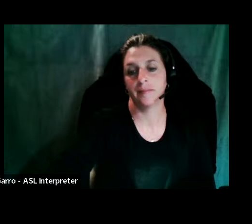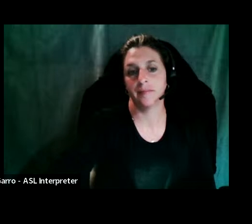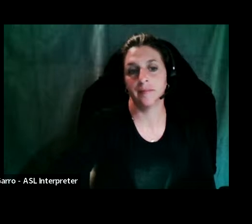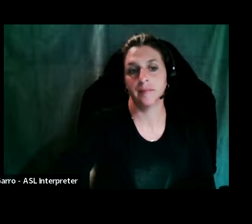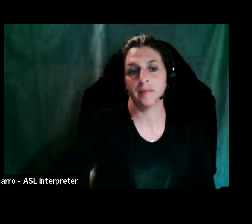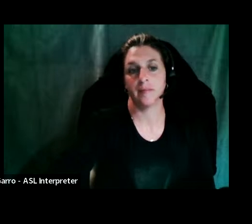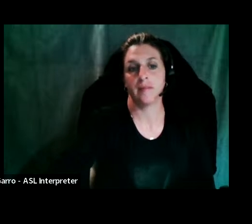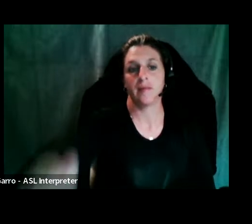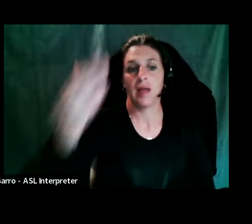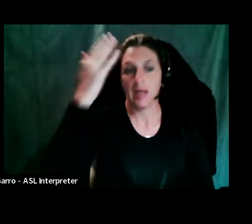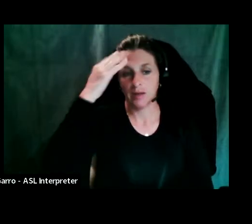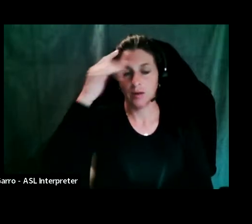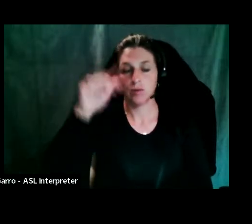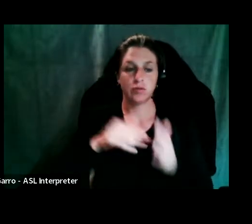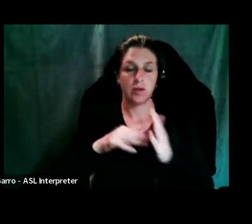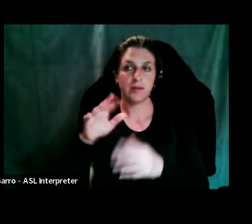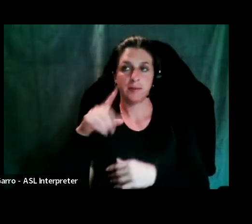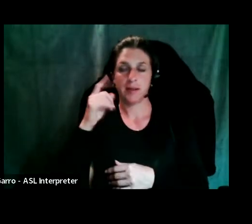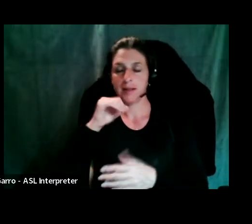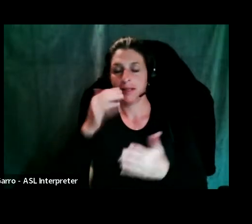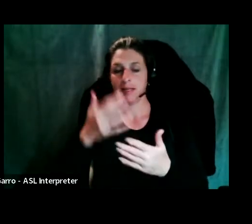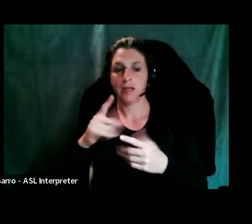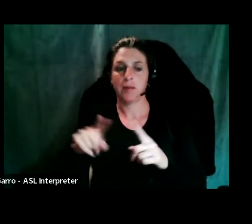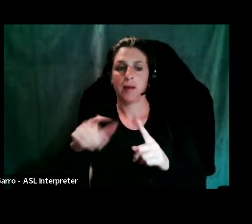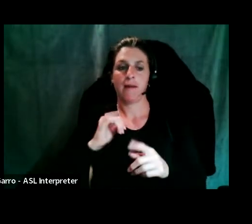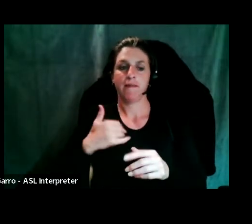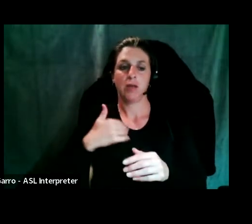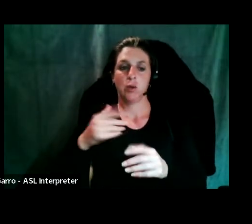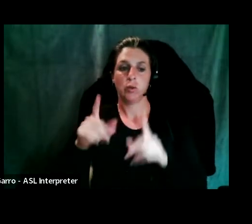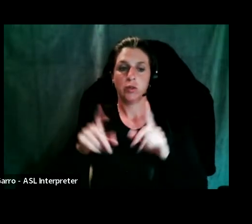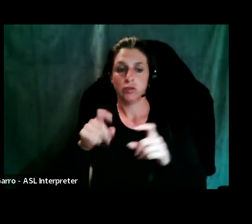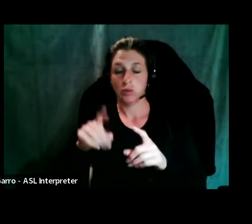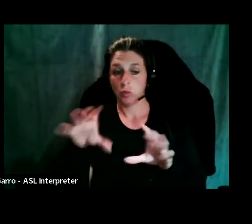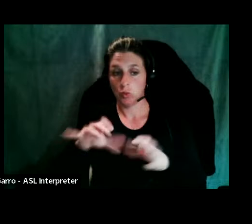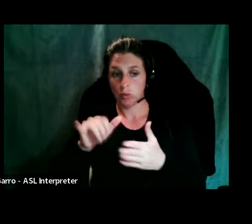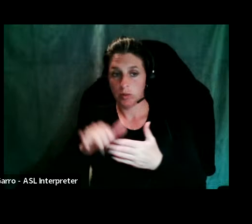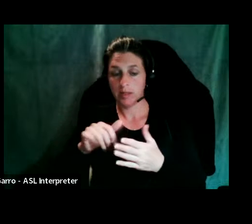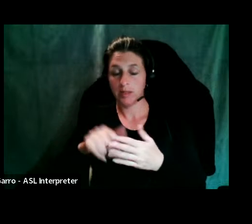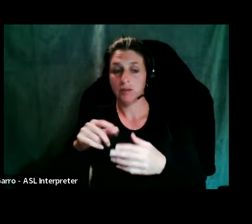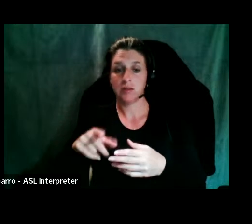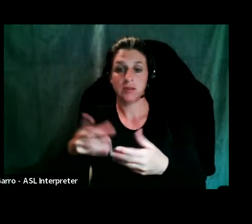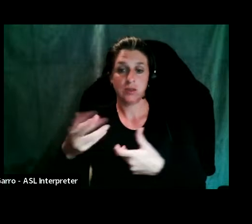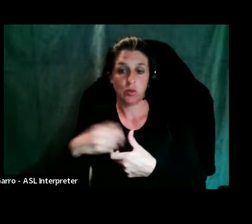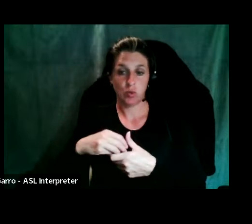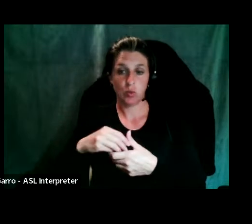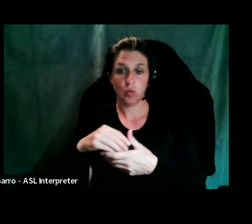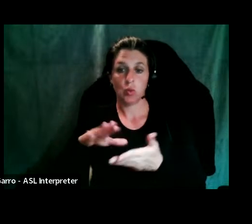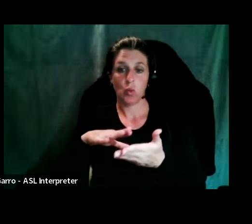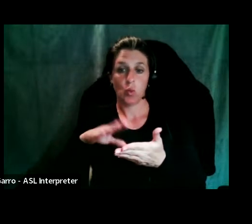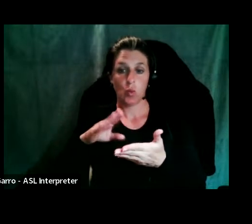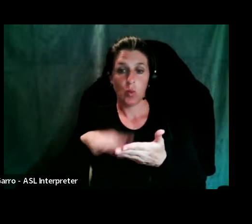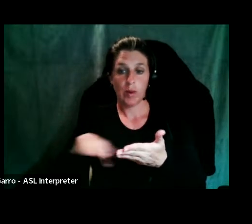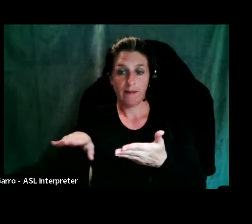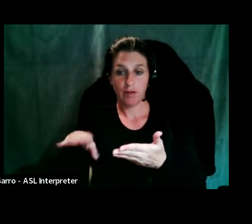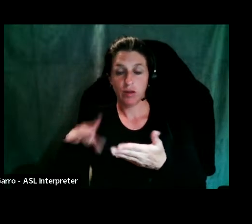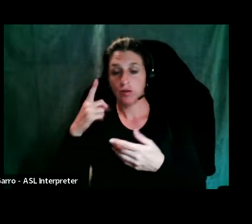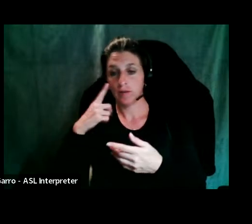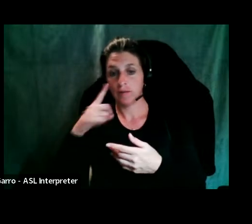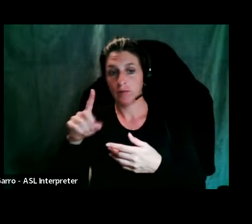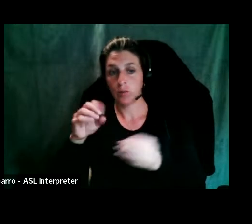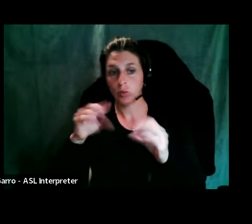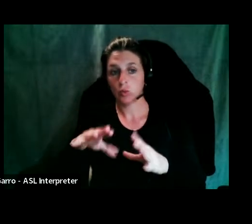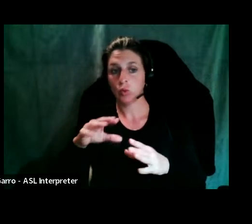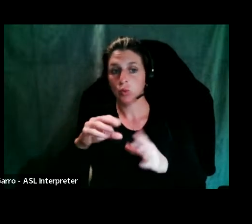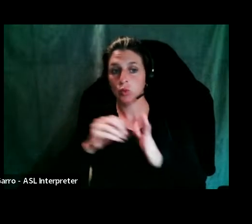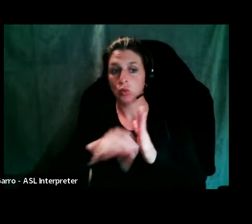Go for it. So when we do this, are these including waivers of teachers out of credential?